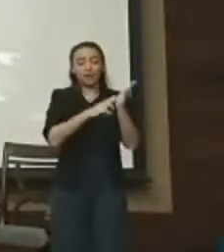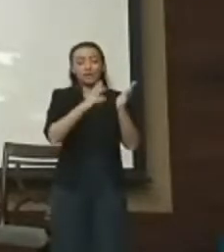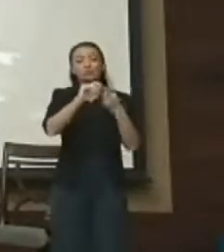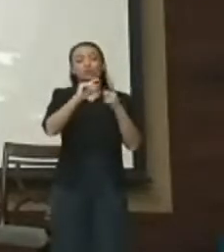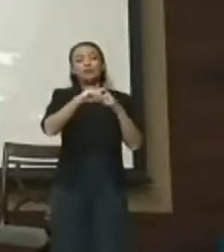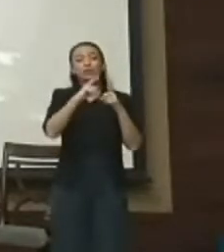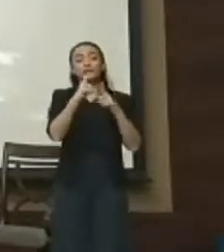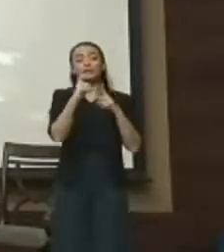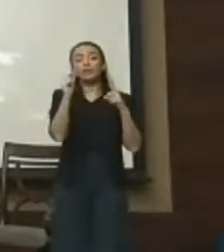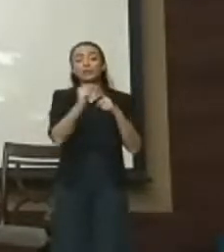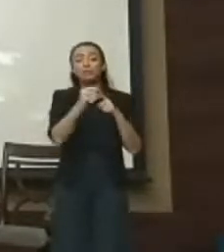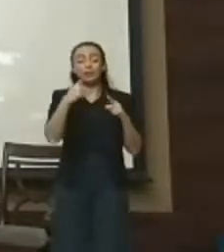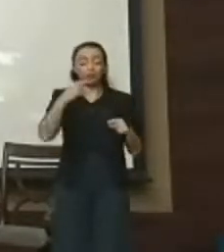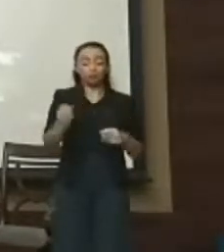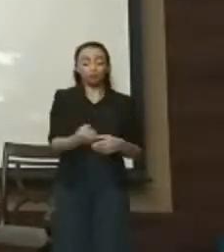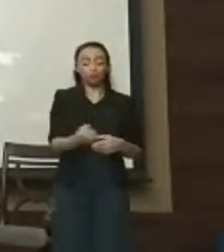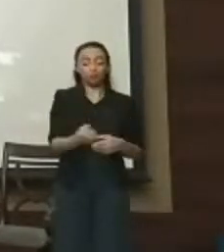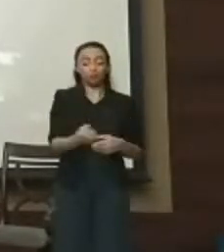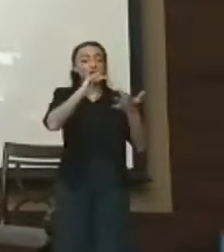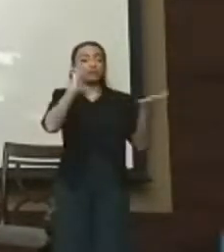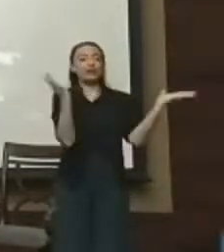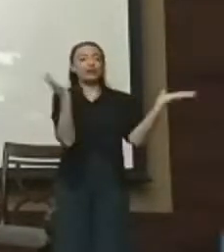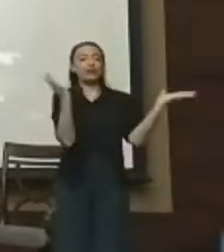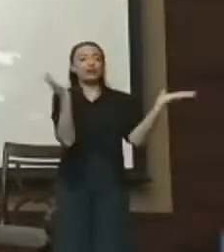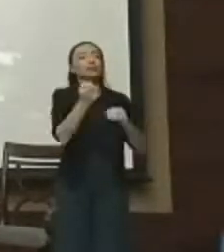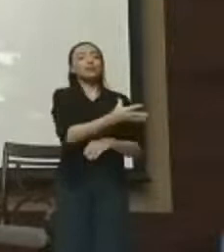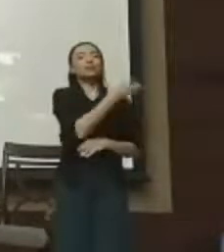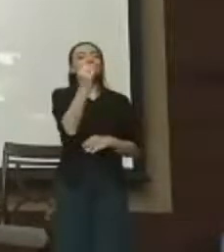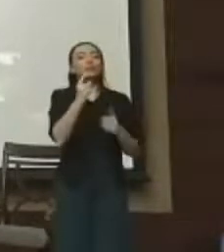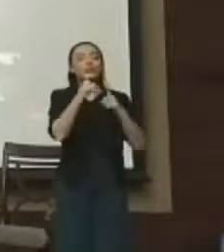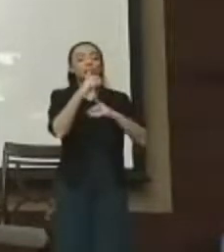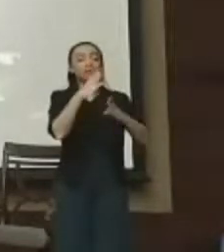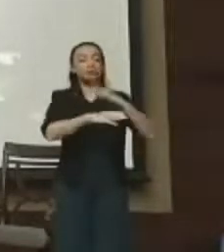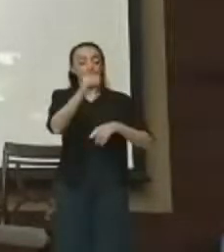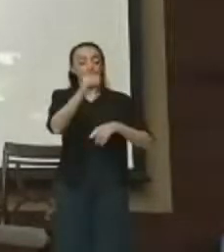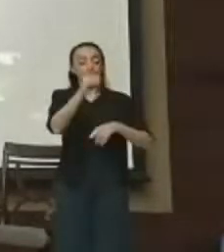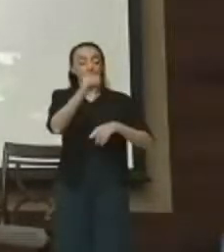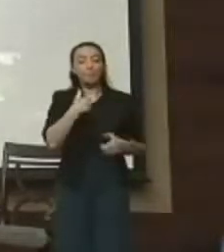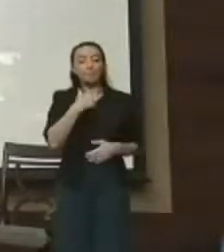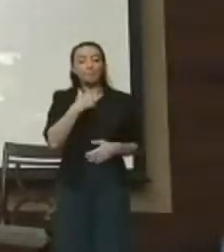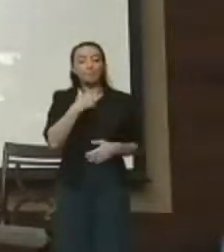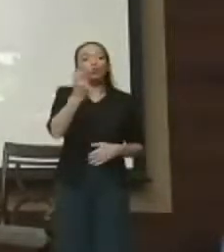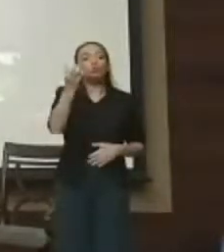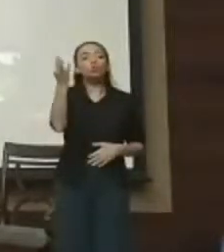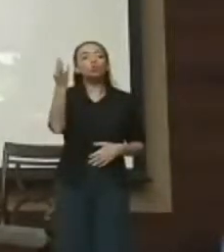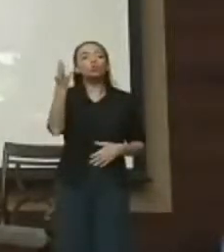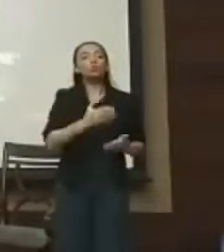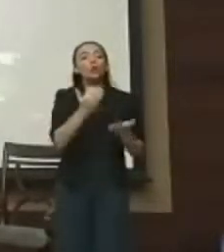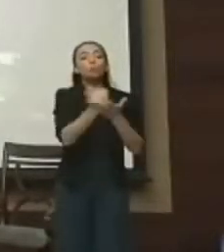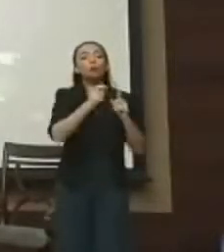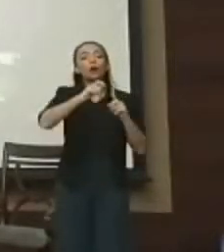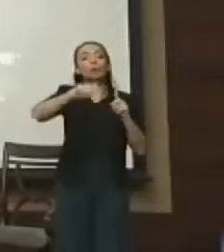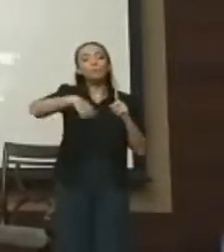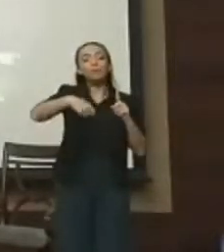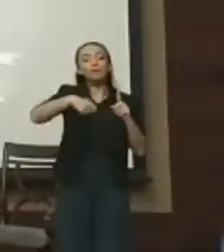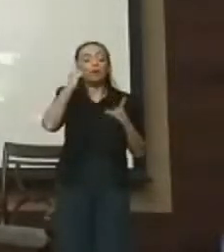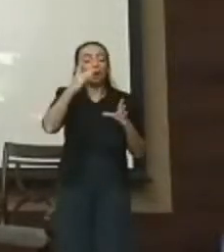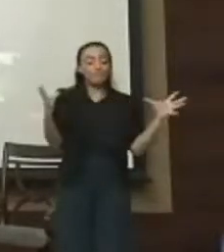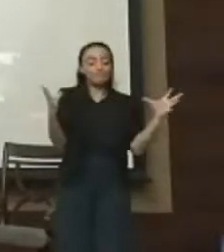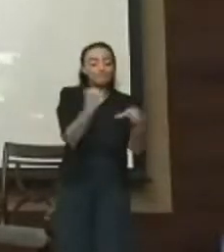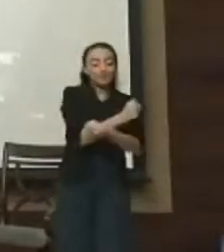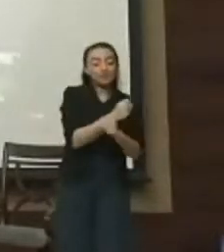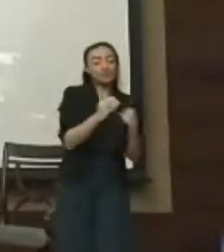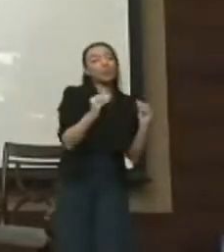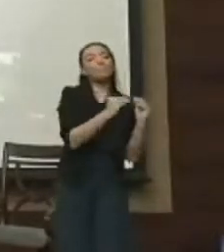the International Day of Persons with Disability are delighted to launch our campaign, The Missing Millions.